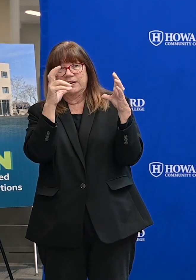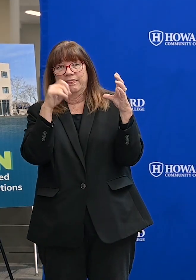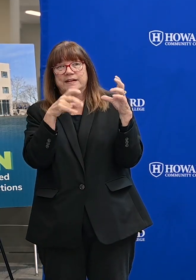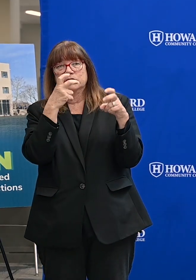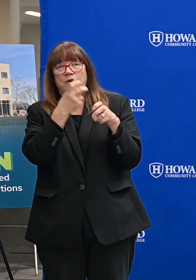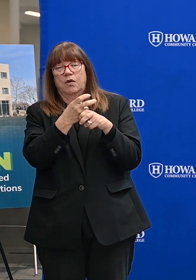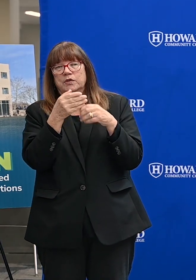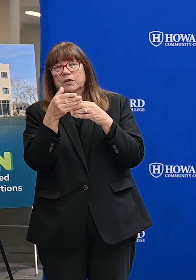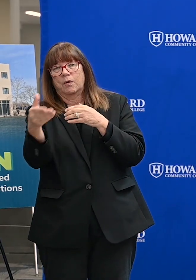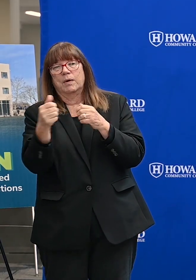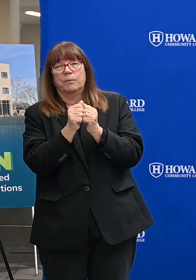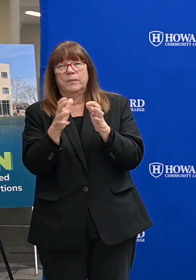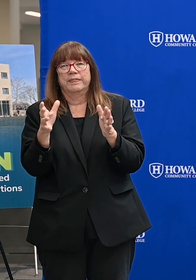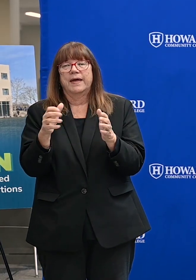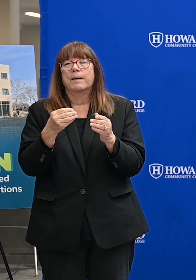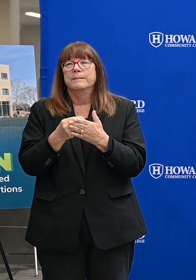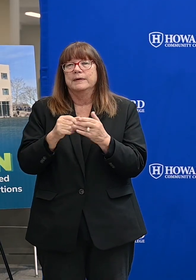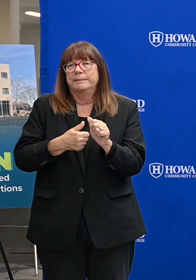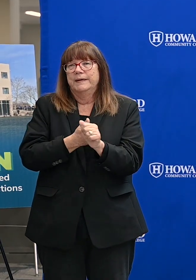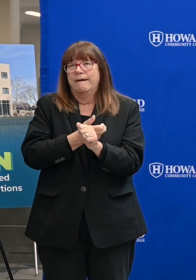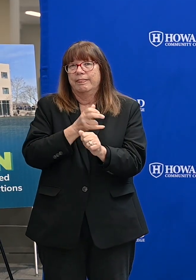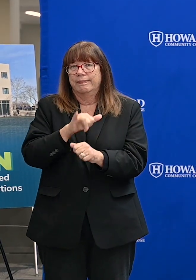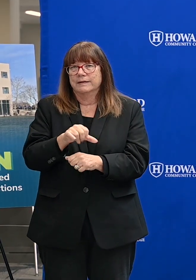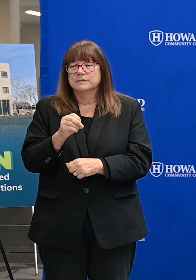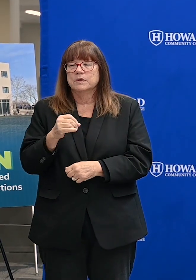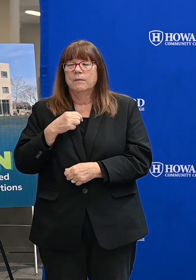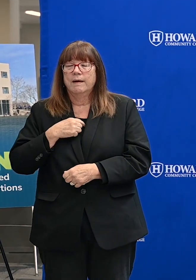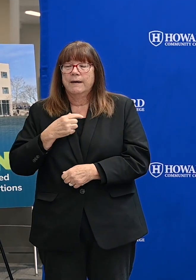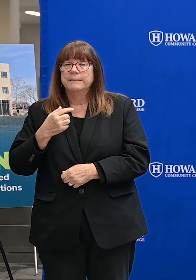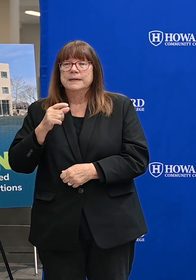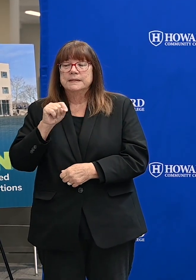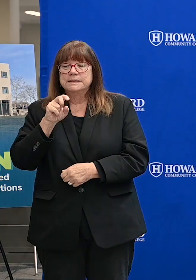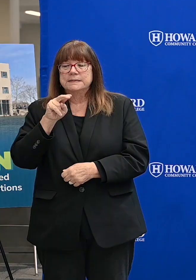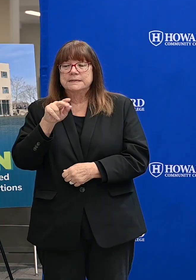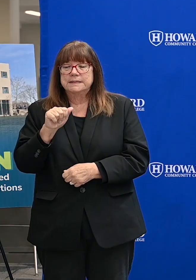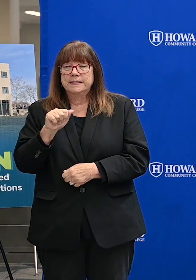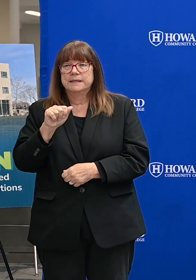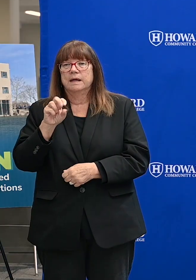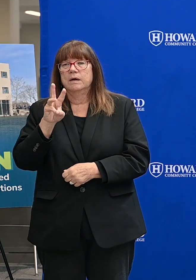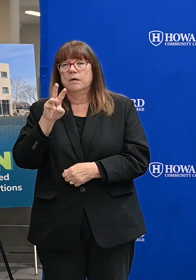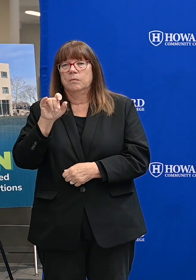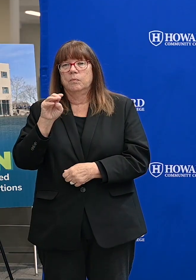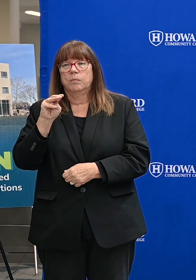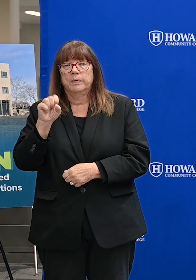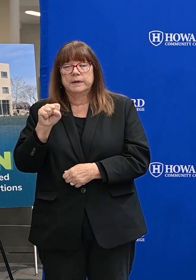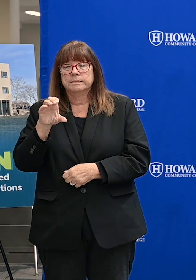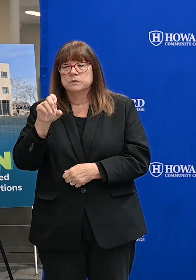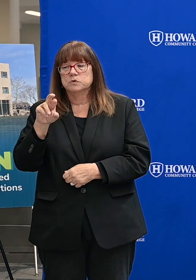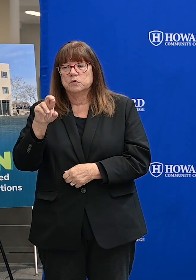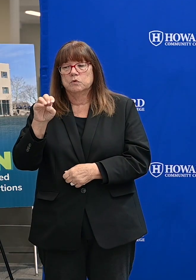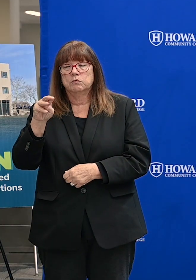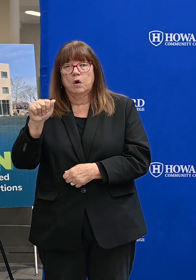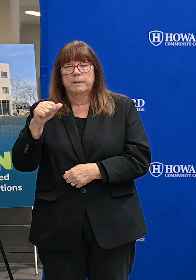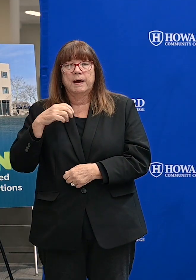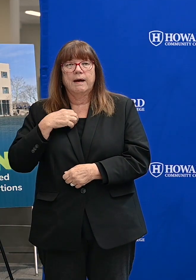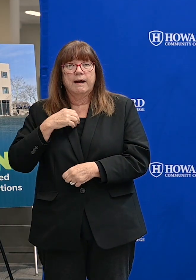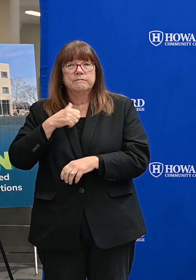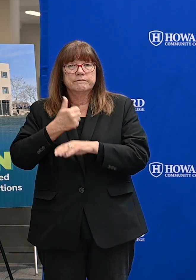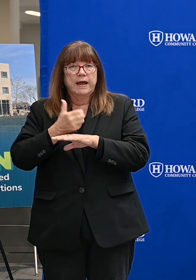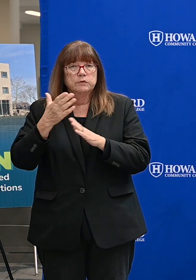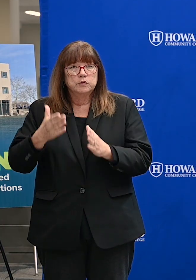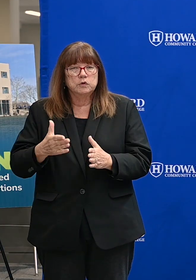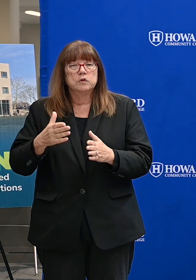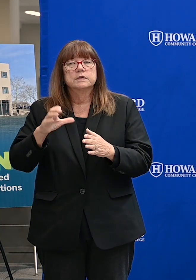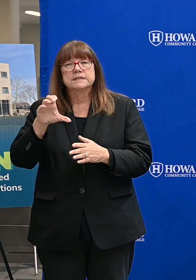move forward without the funding behind it. So as introduced, I am Tina Williams-Koroma. I am founder and CEO of T-Secure. I've been in